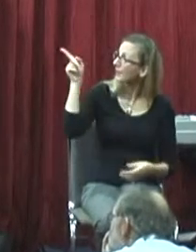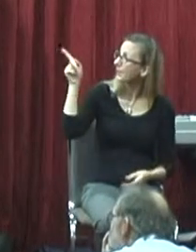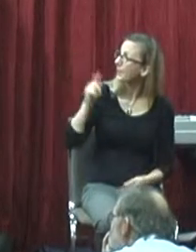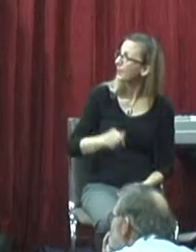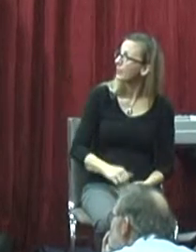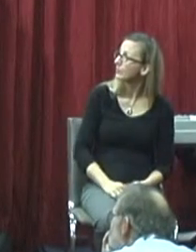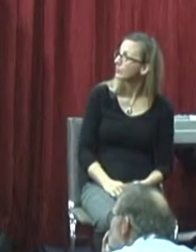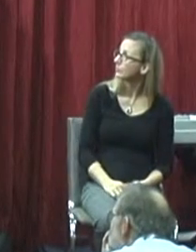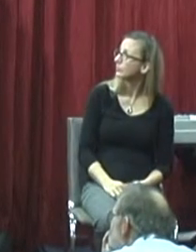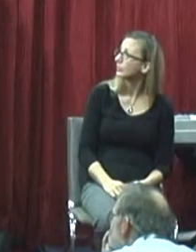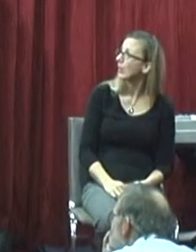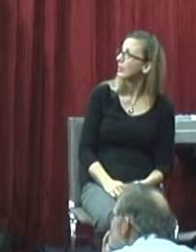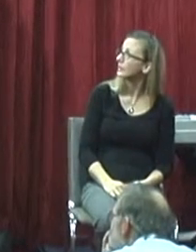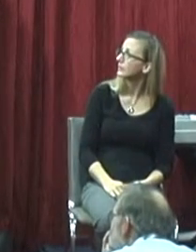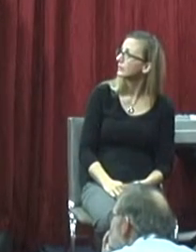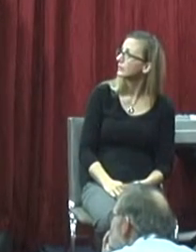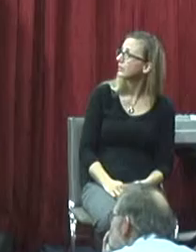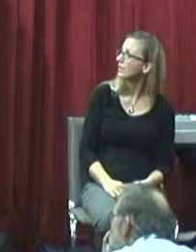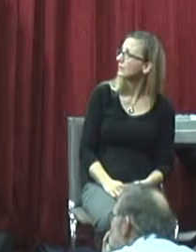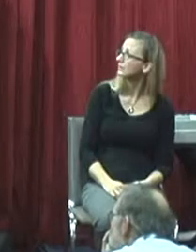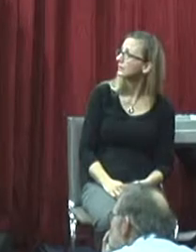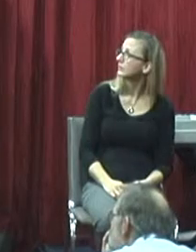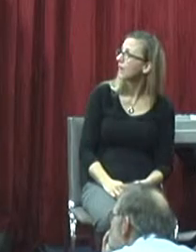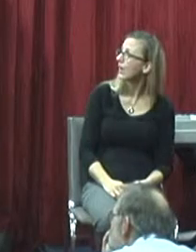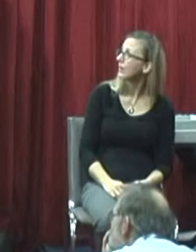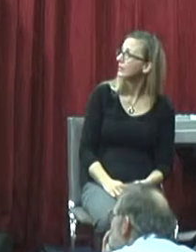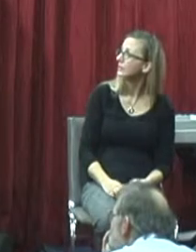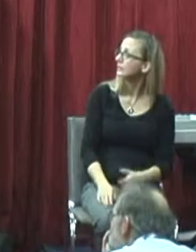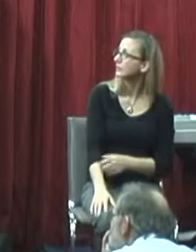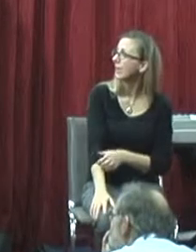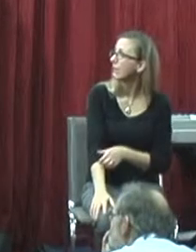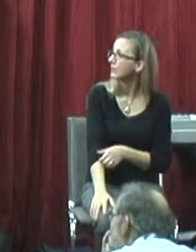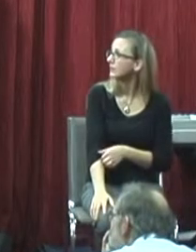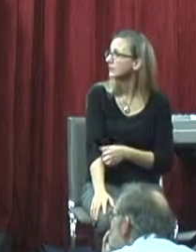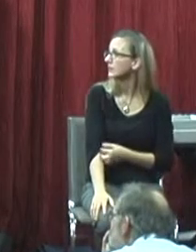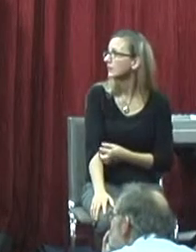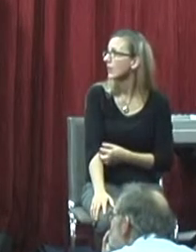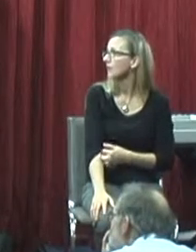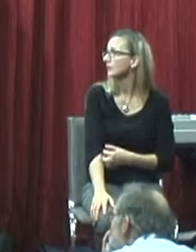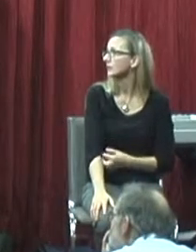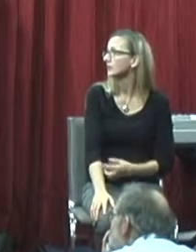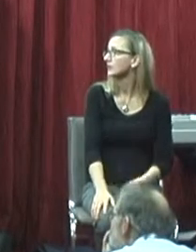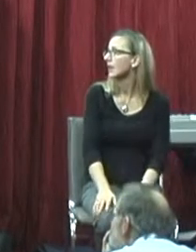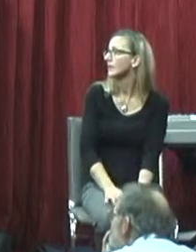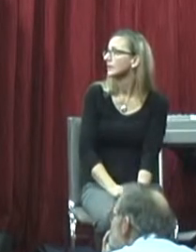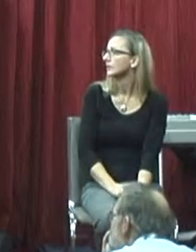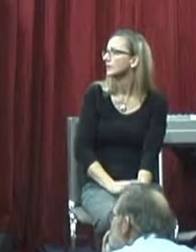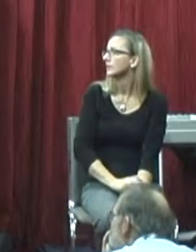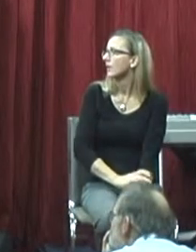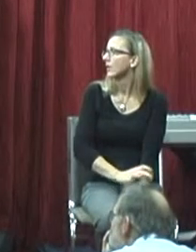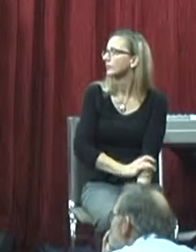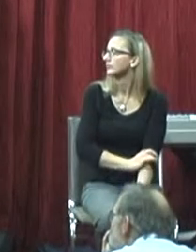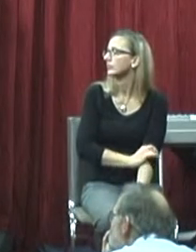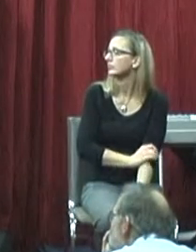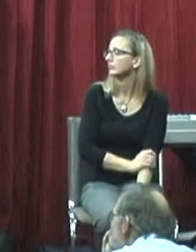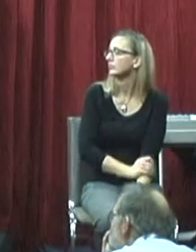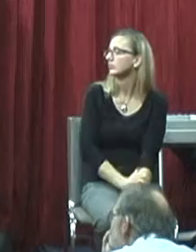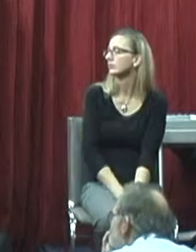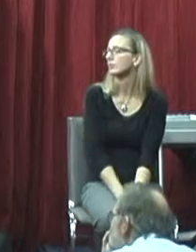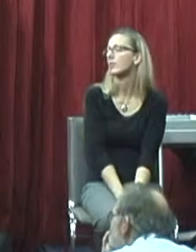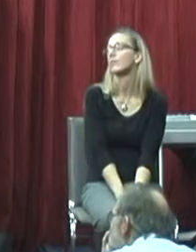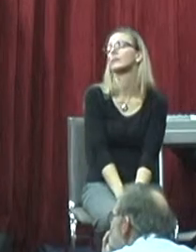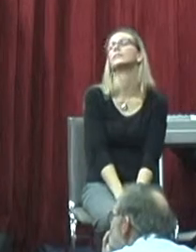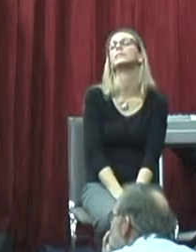Rejoice in union with the Lord always. I will say it again. Rejoice. Don't worry